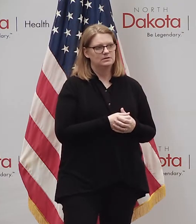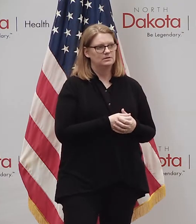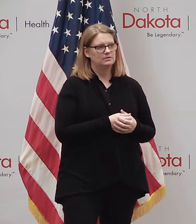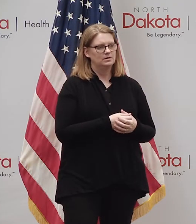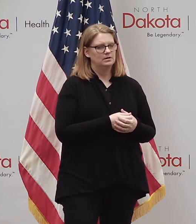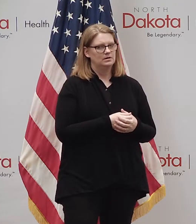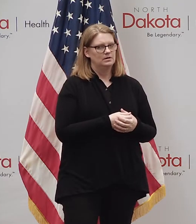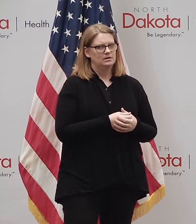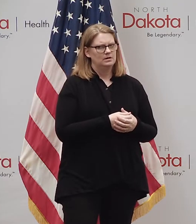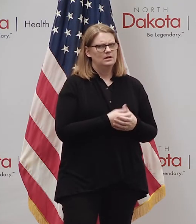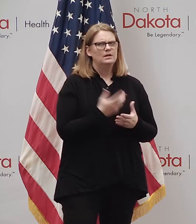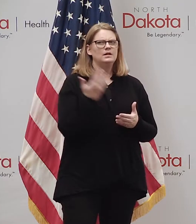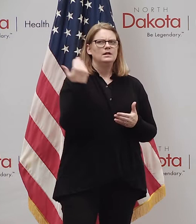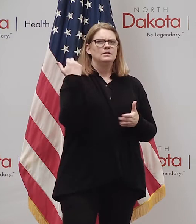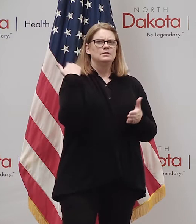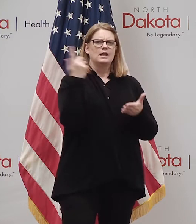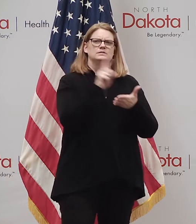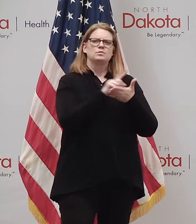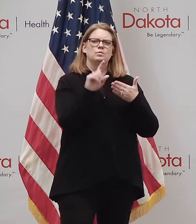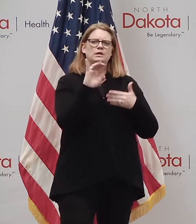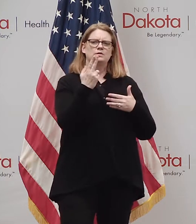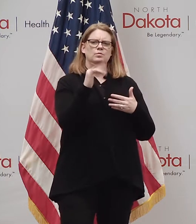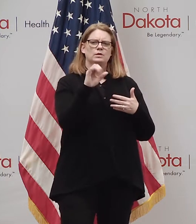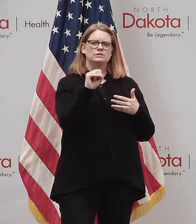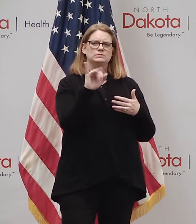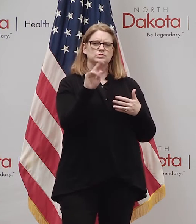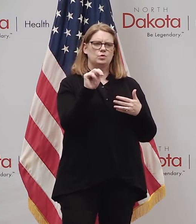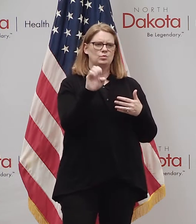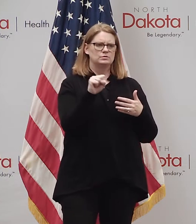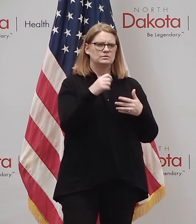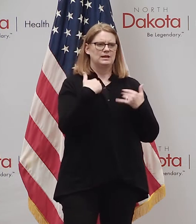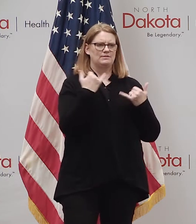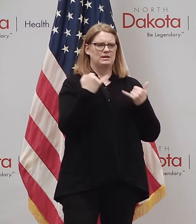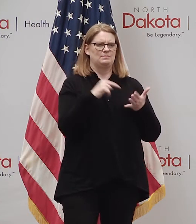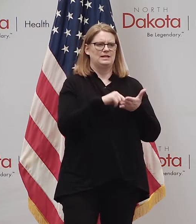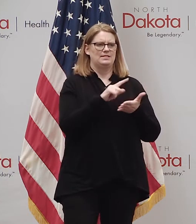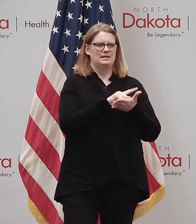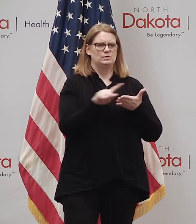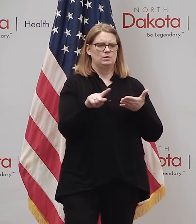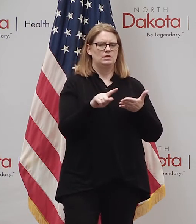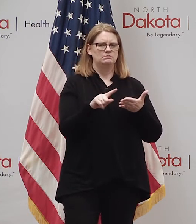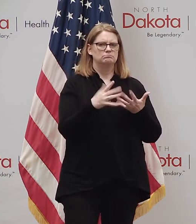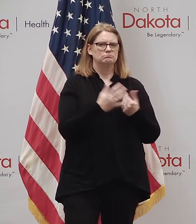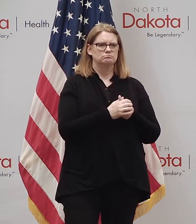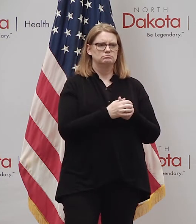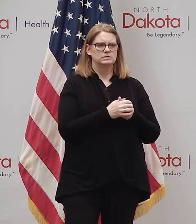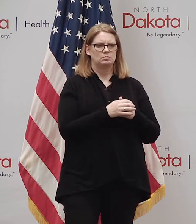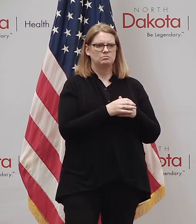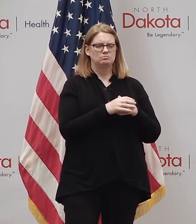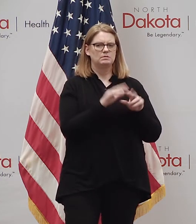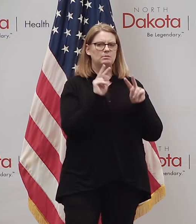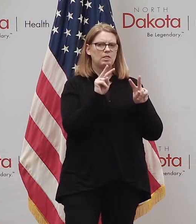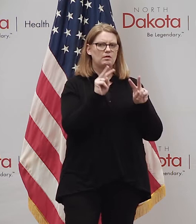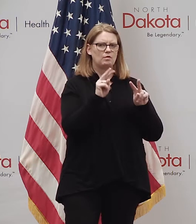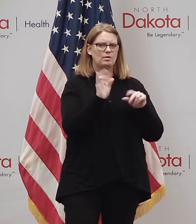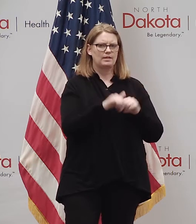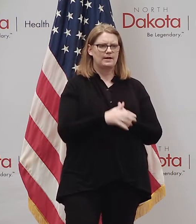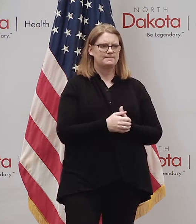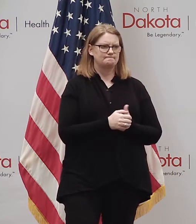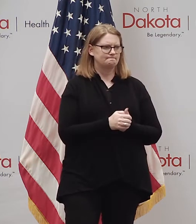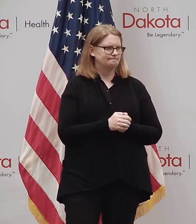I believe last week when Chris Jones was here, we said we have an update this week, so we'll look forward to hearing that this week.